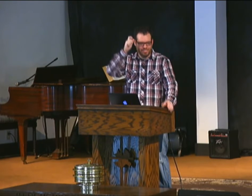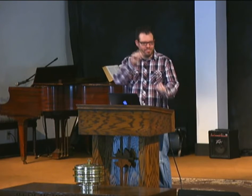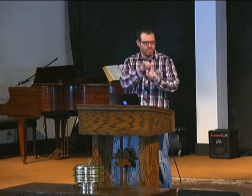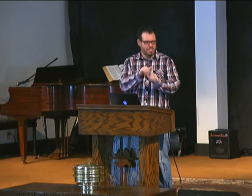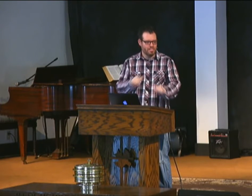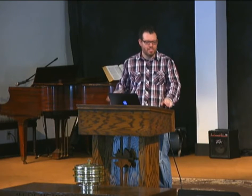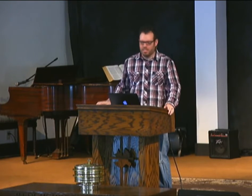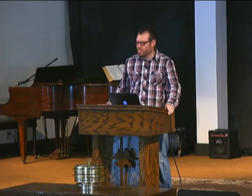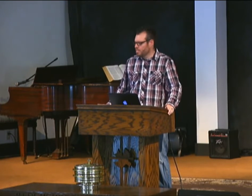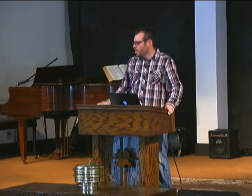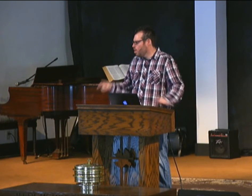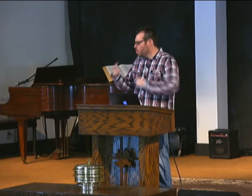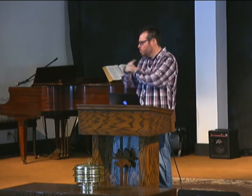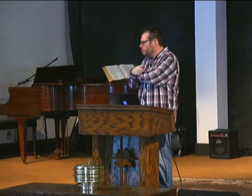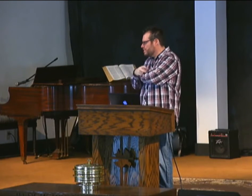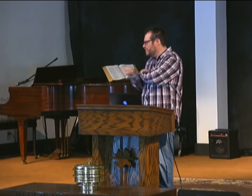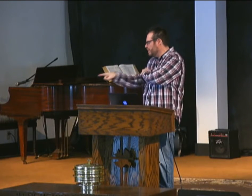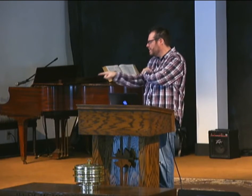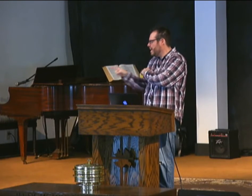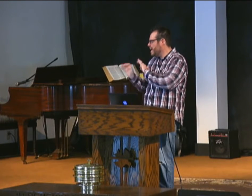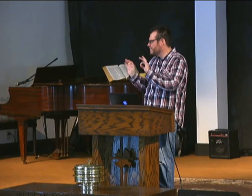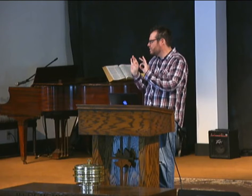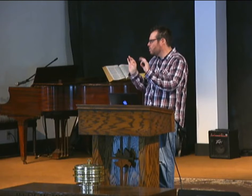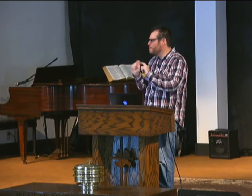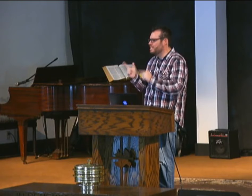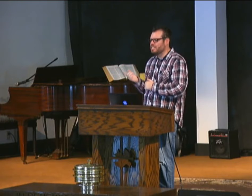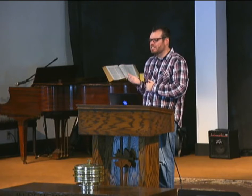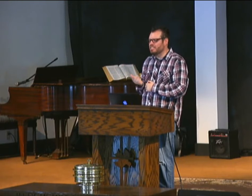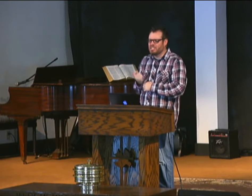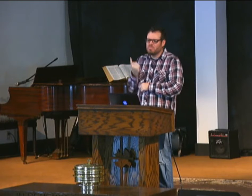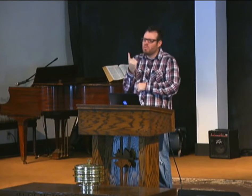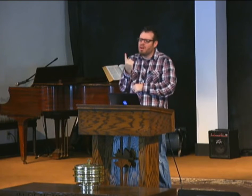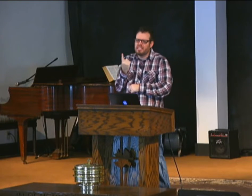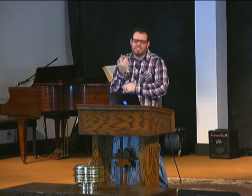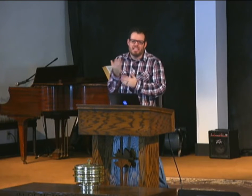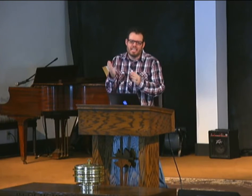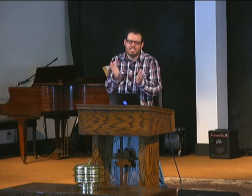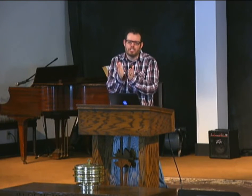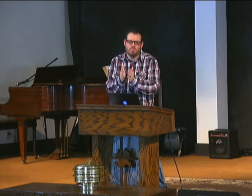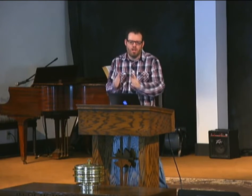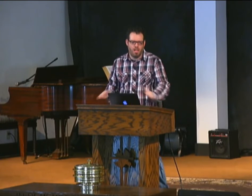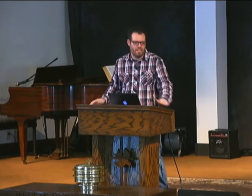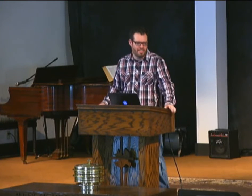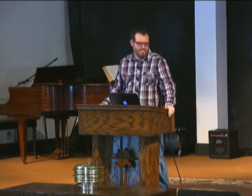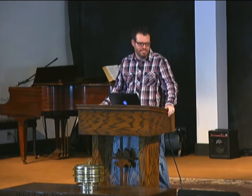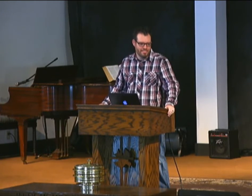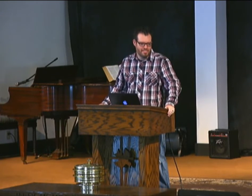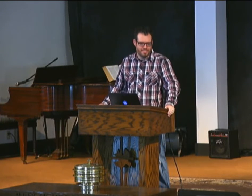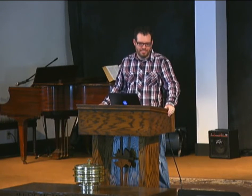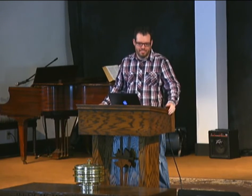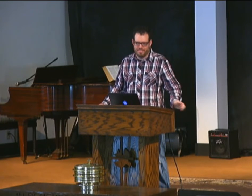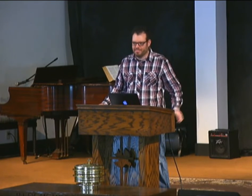Satan. Oh, stealing that is no big deal. Just one thing, it's small.